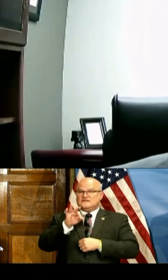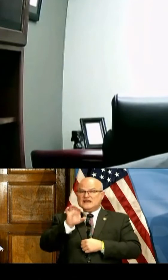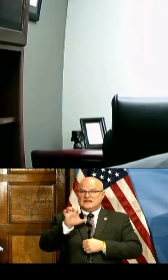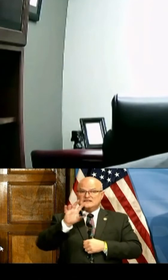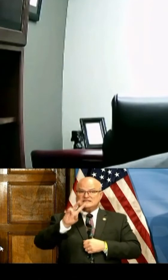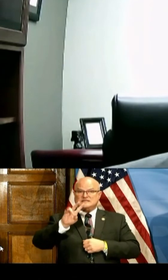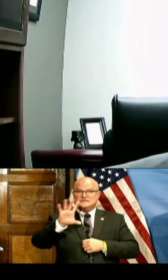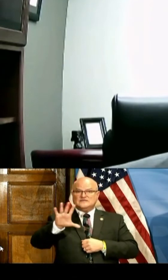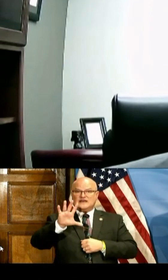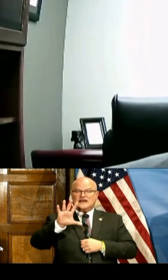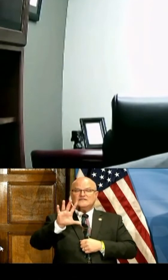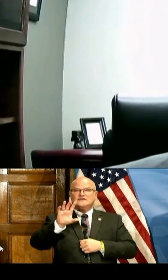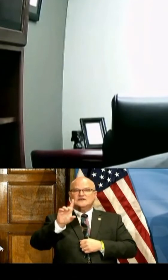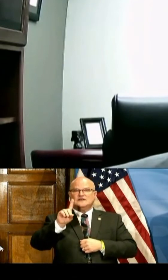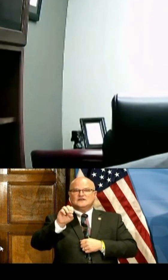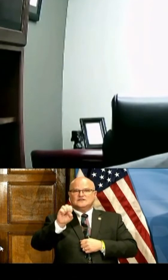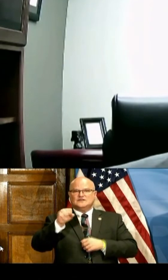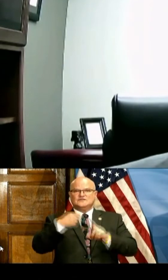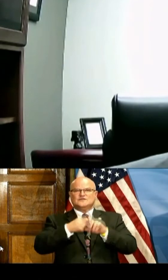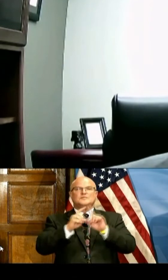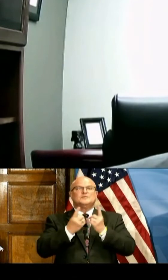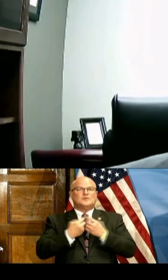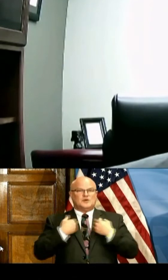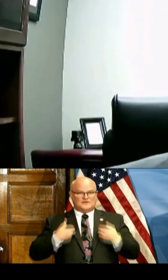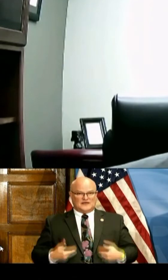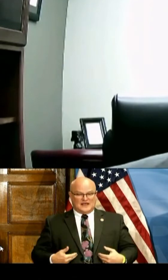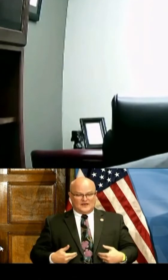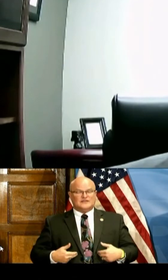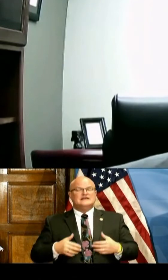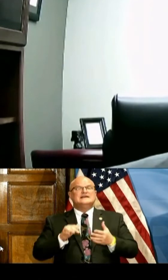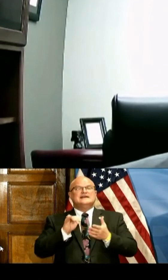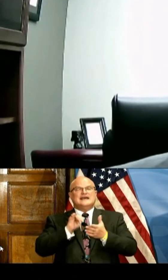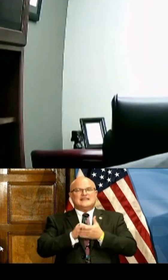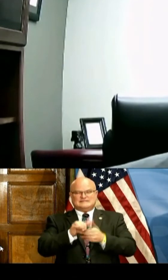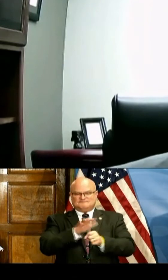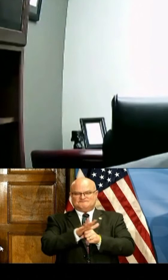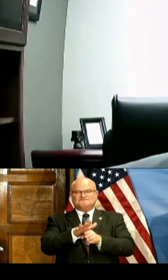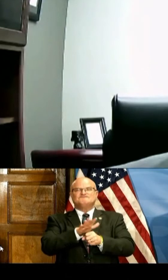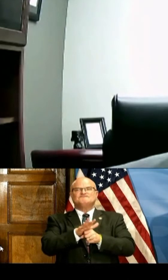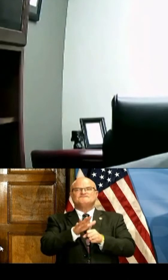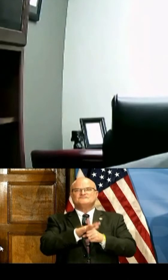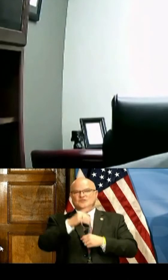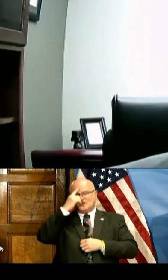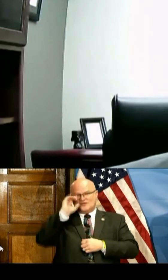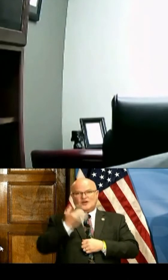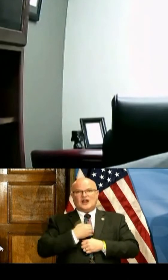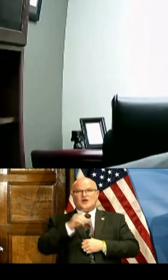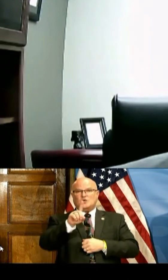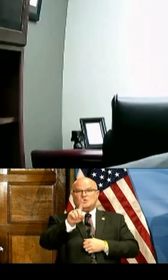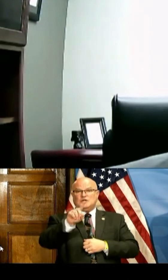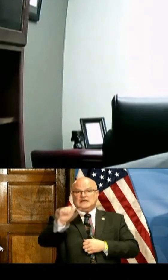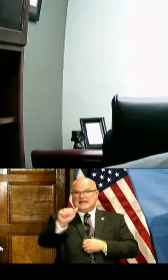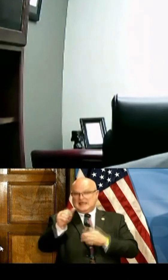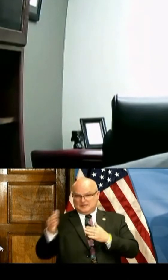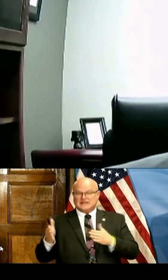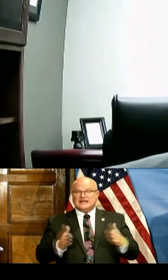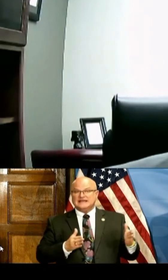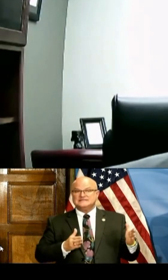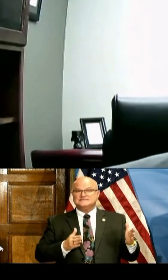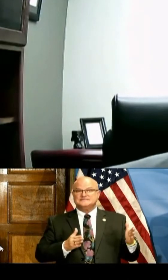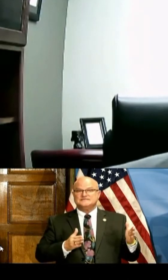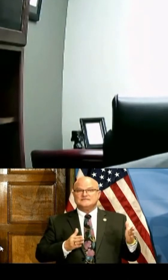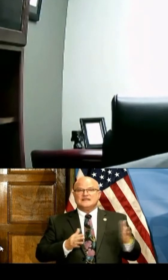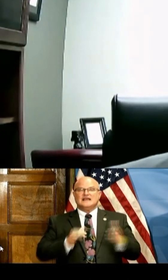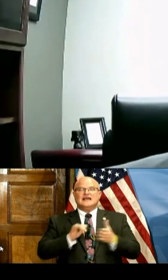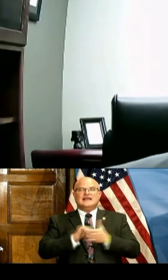975 doses from the Department of Health. That is adequate supply for our 1A plan, which,